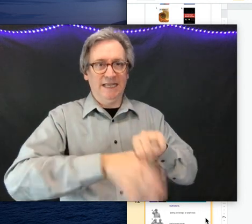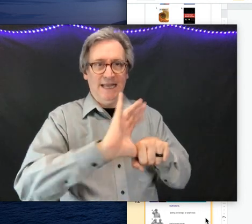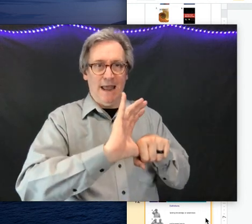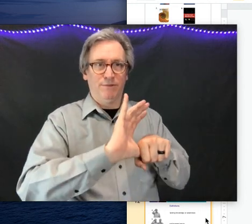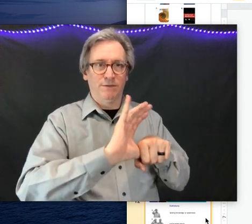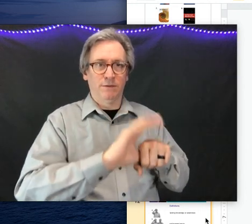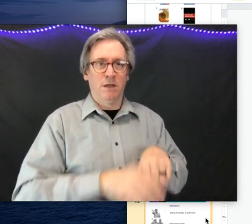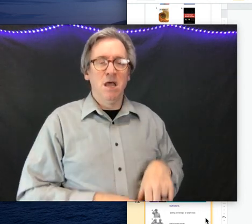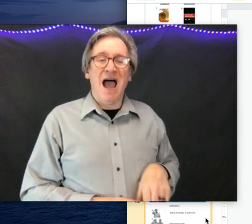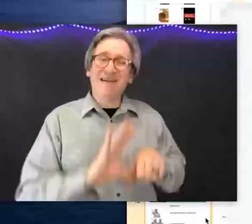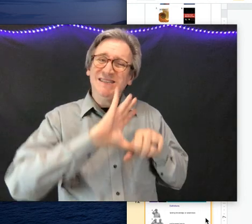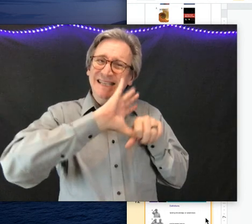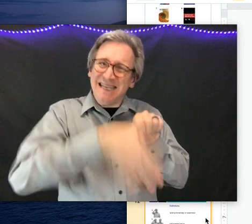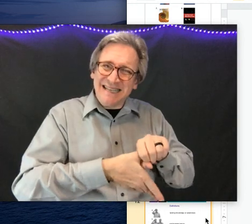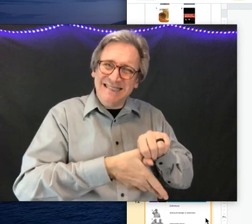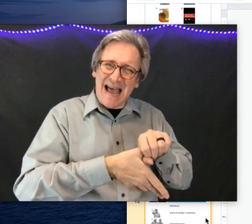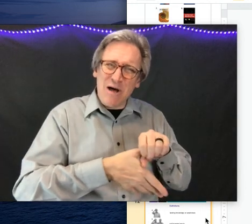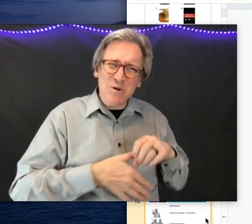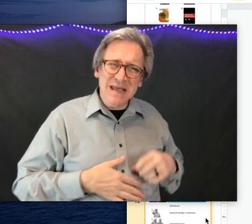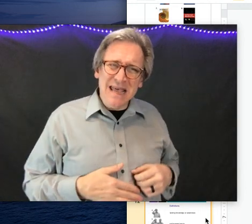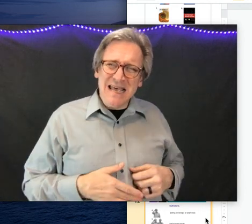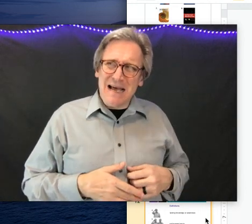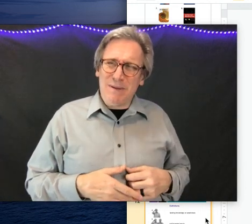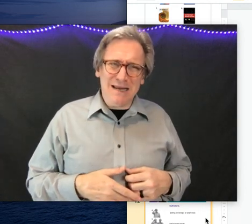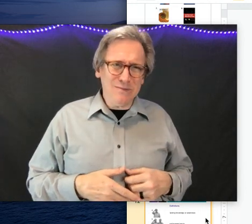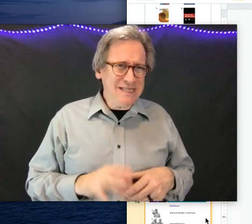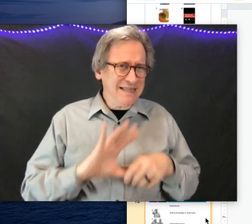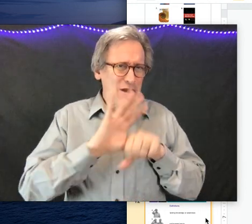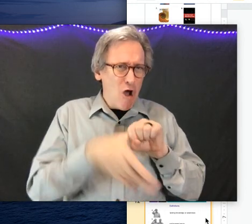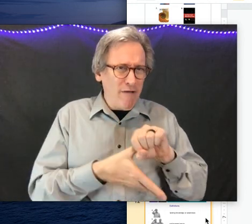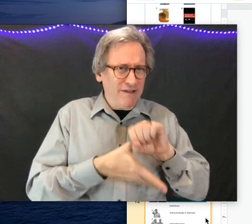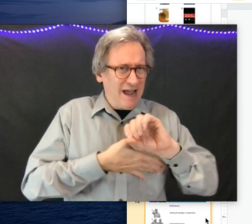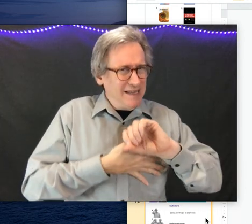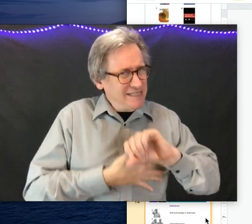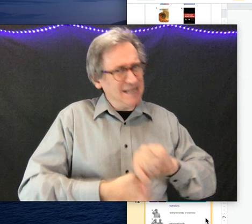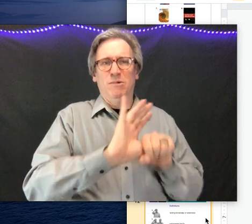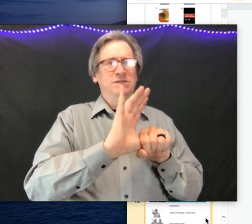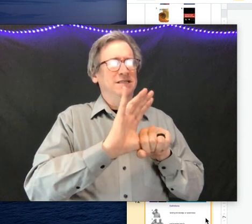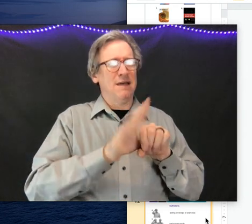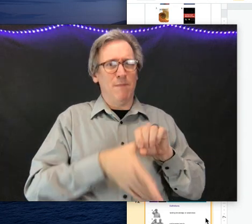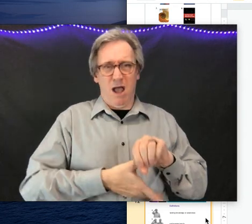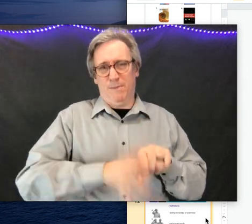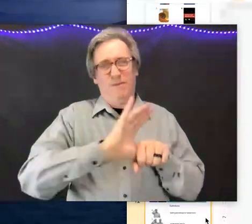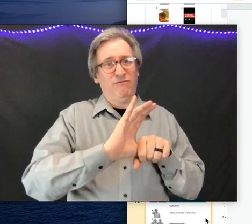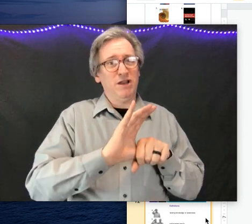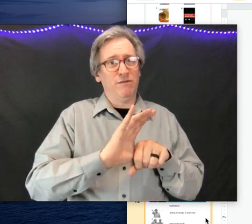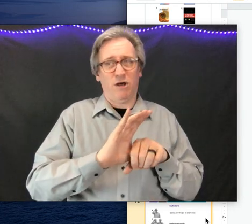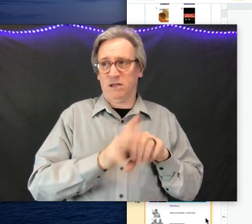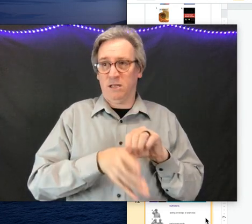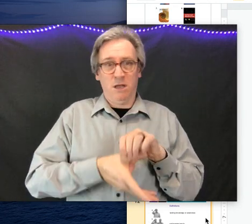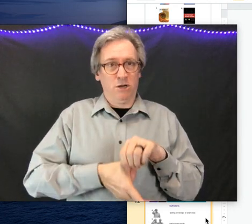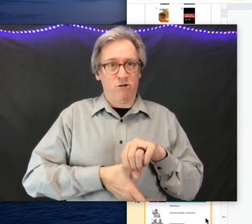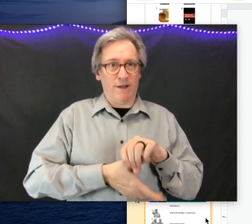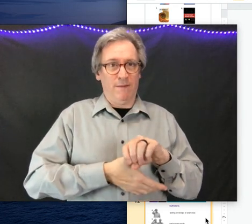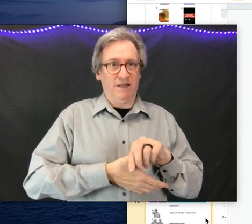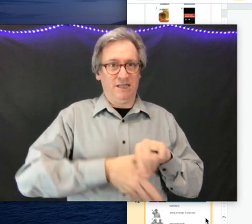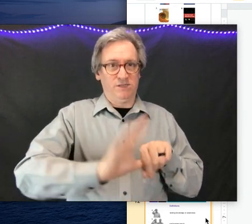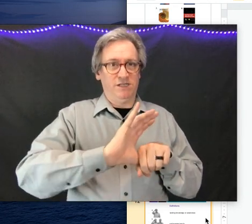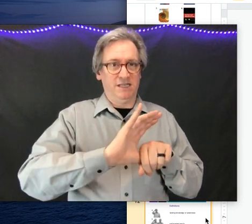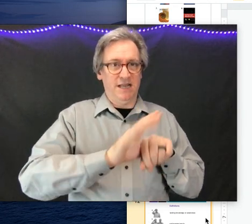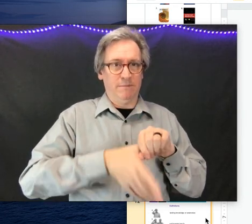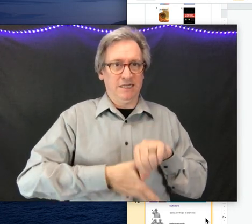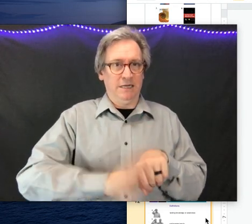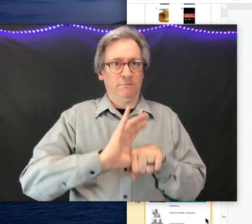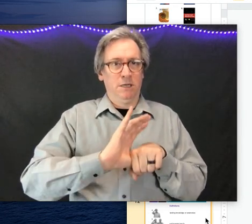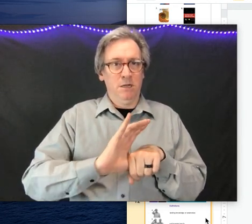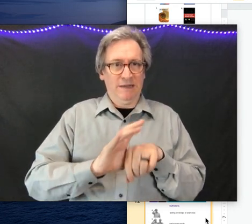Unskilled, inept. I've seen it down, but I don't see it that often. I see it most of the time up. My friend thought growing up that this